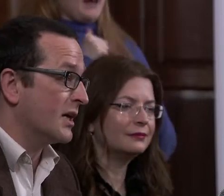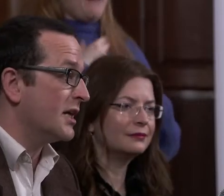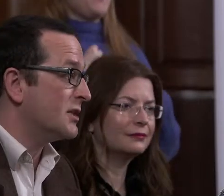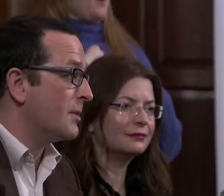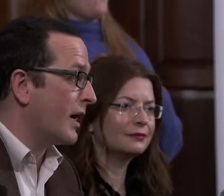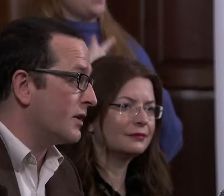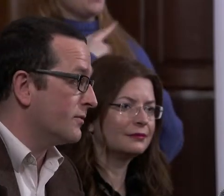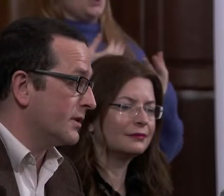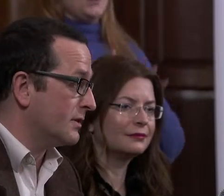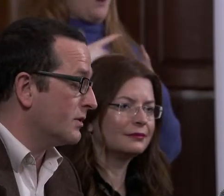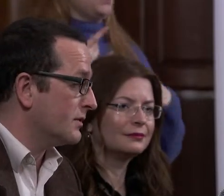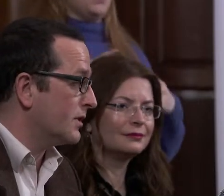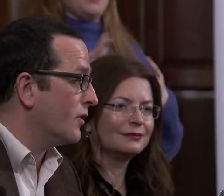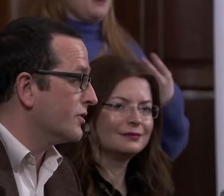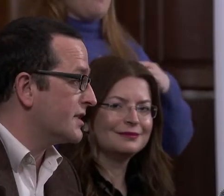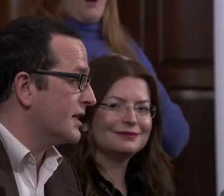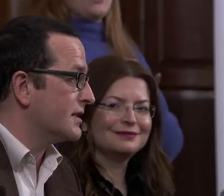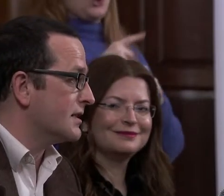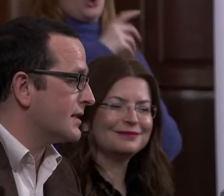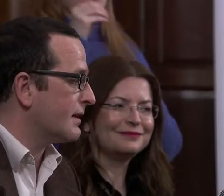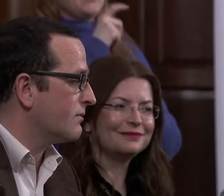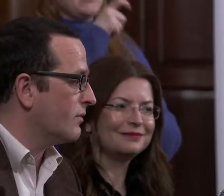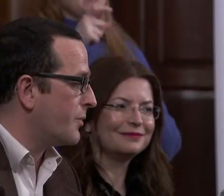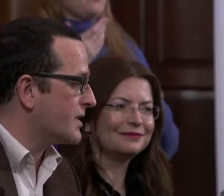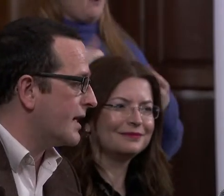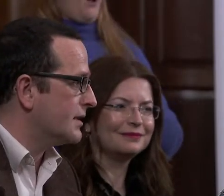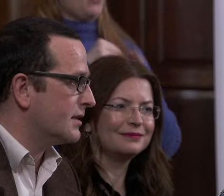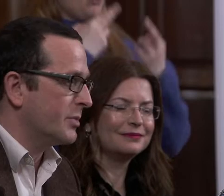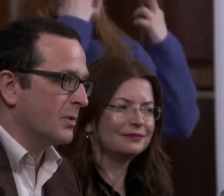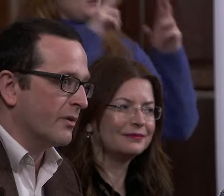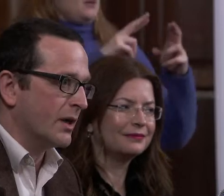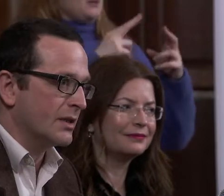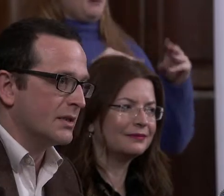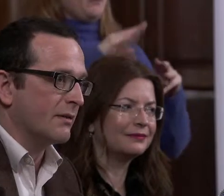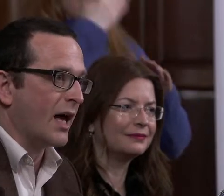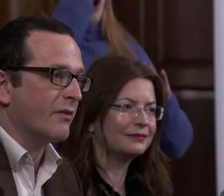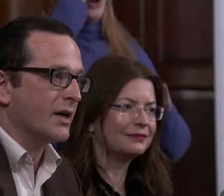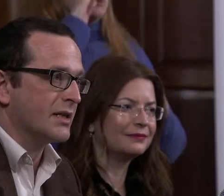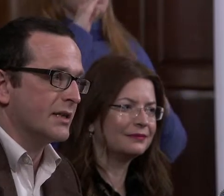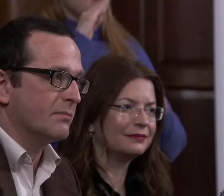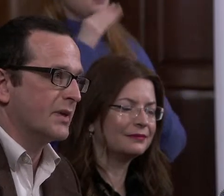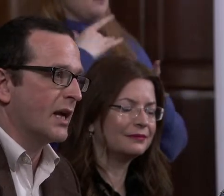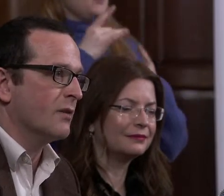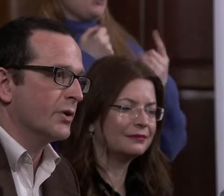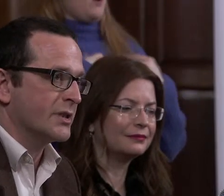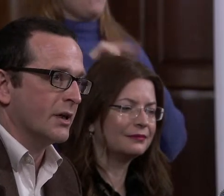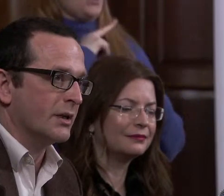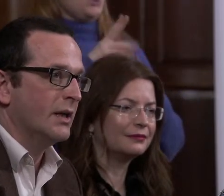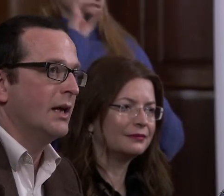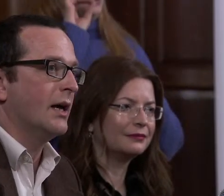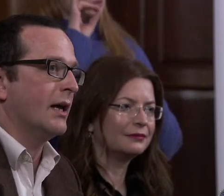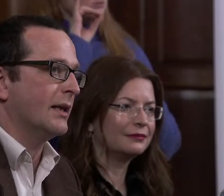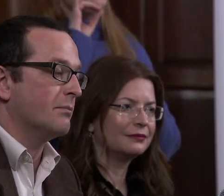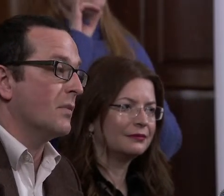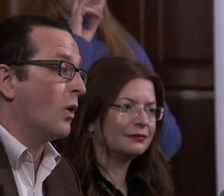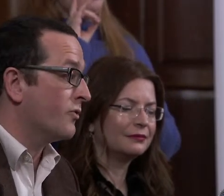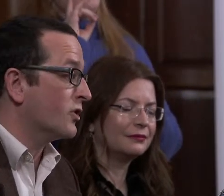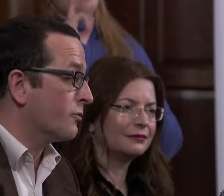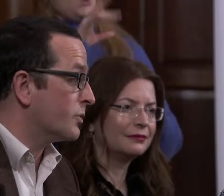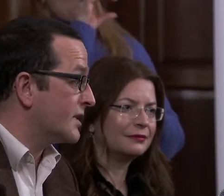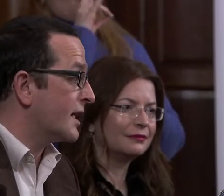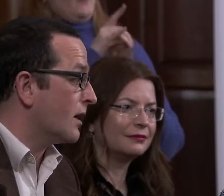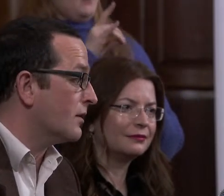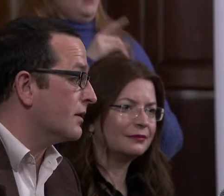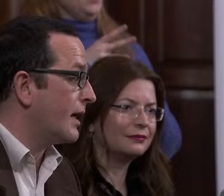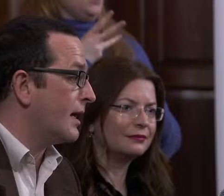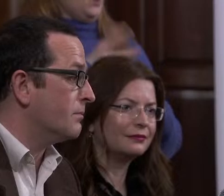and I was delighted to be part of the 100 citizens that represented the people of Ireland, to have our say, to get our voice heard, and that hopefully the